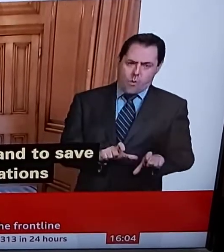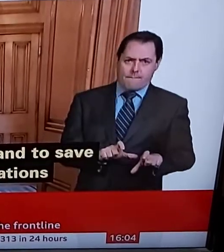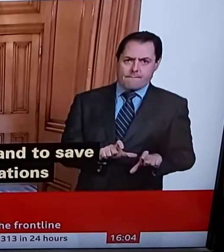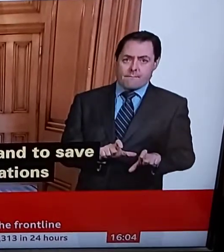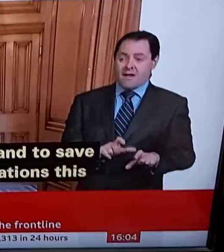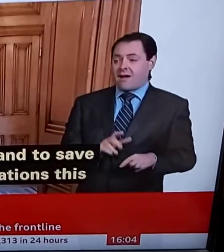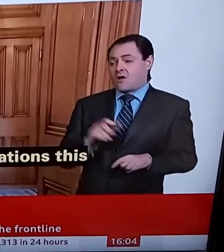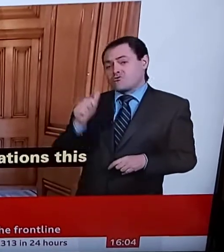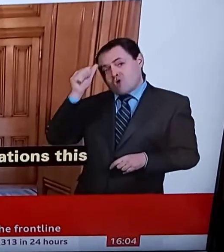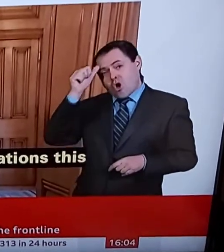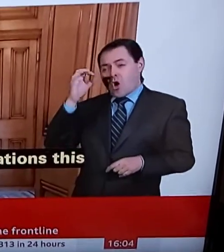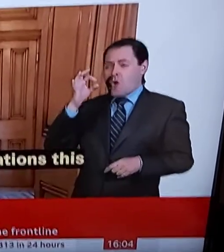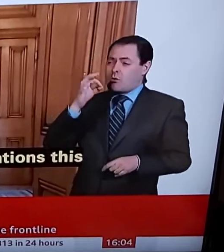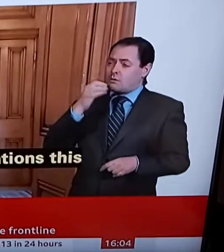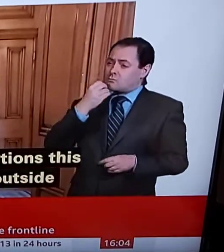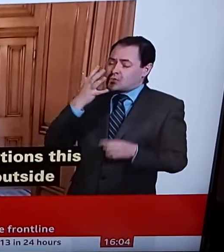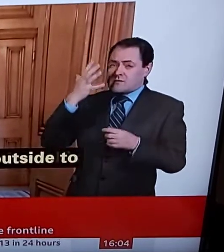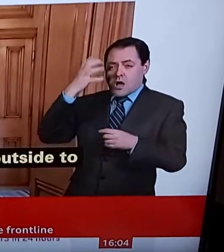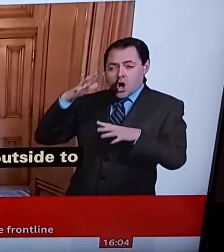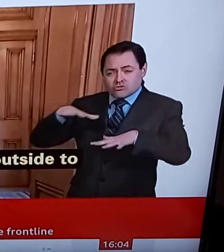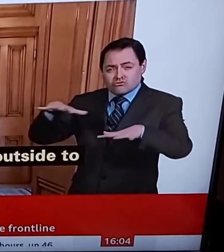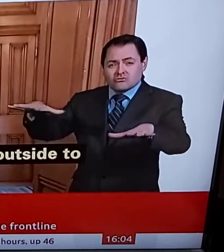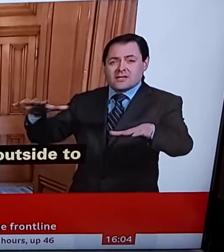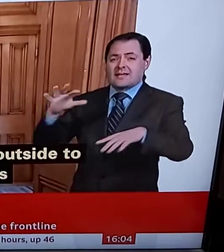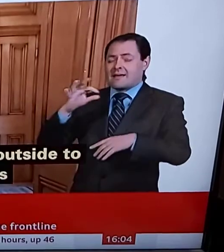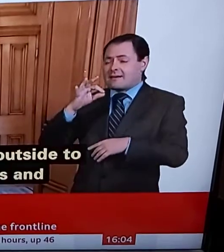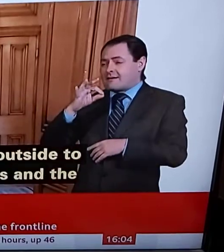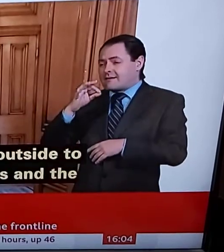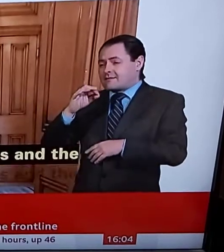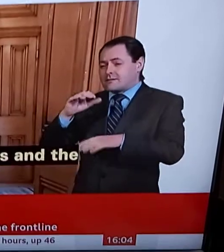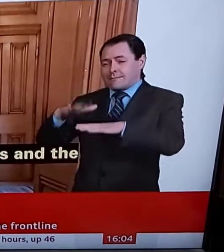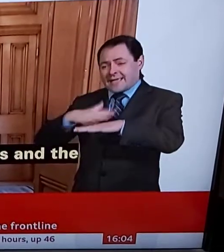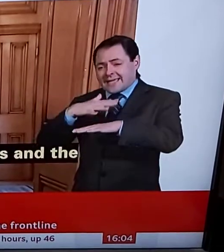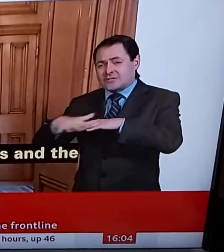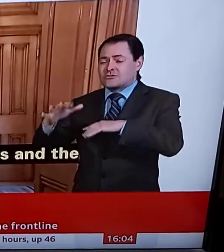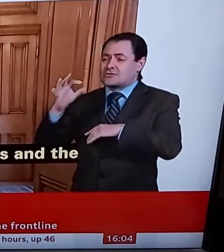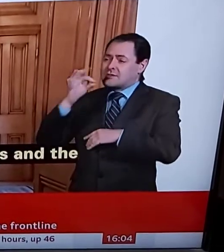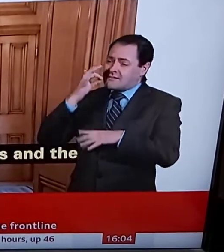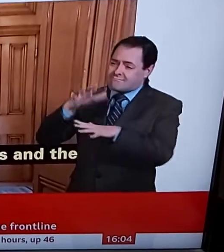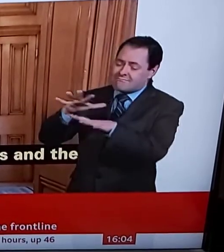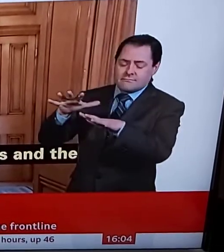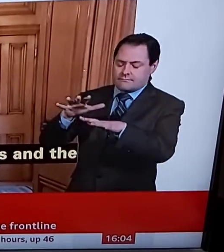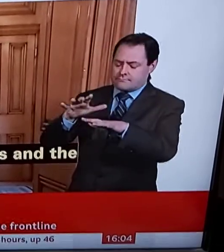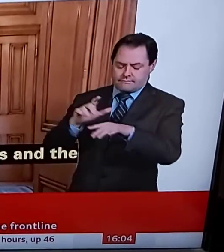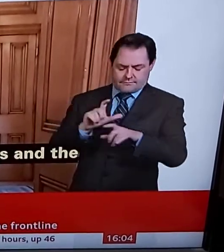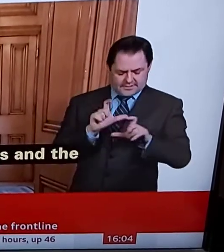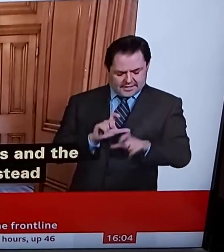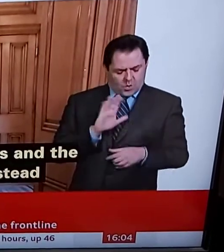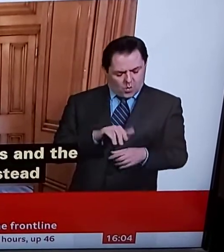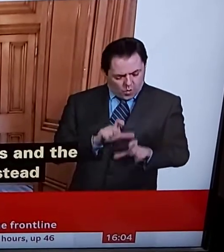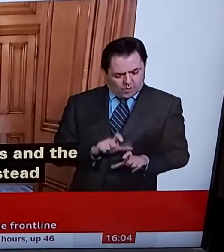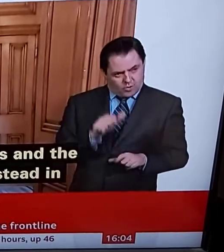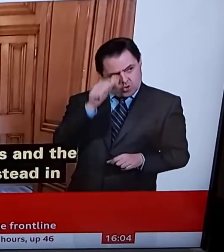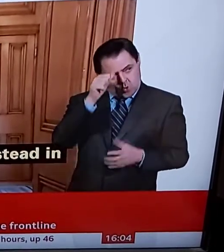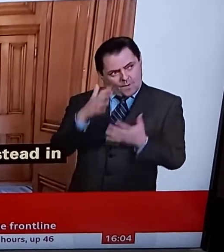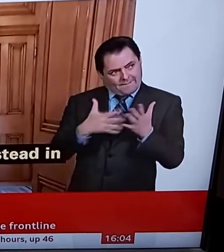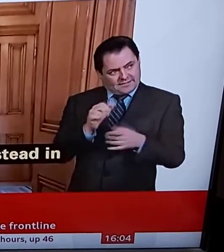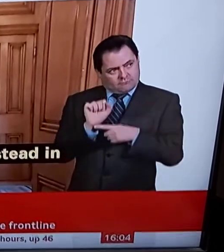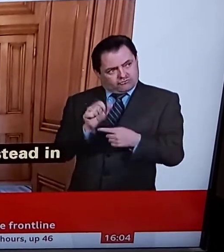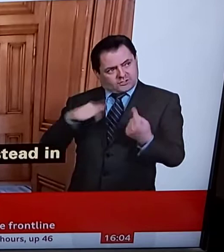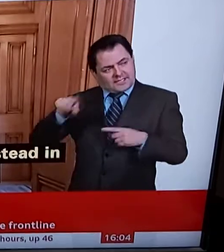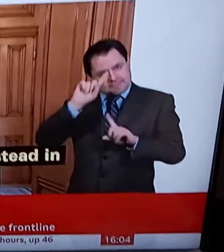the beaches, the countryside. Take pride instead in keeping your own families and communities safe. The more we restrict